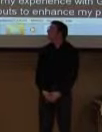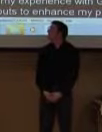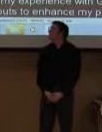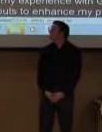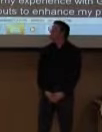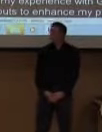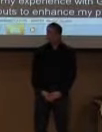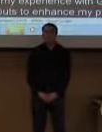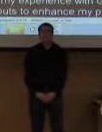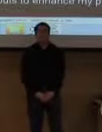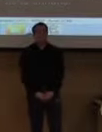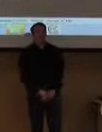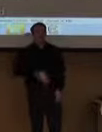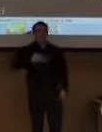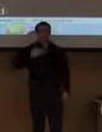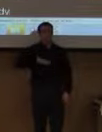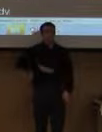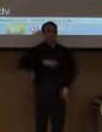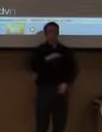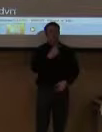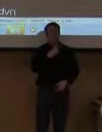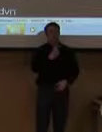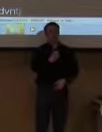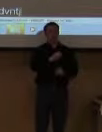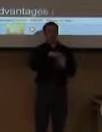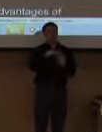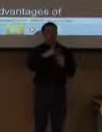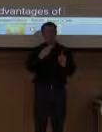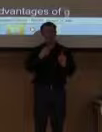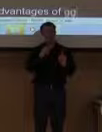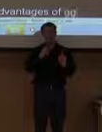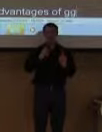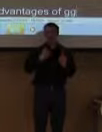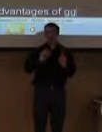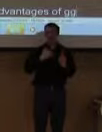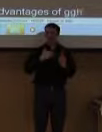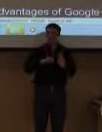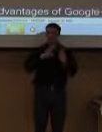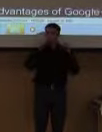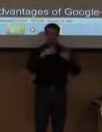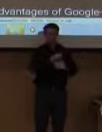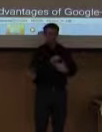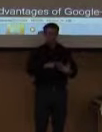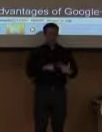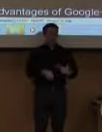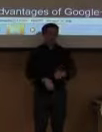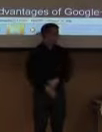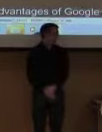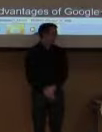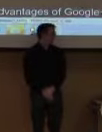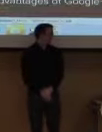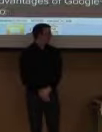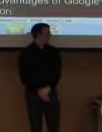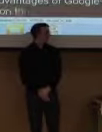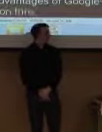So really, the advantages of the Google Hangout, I really want to focus on 3. The first